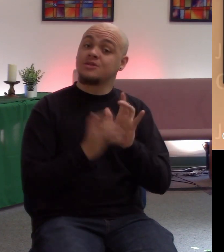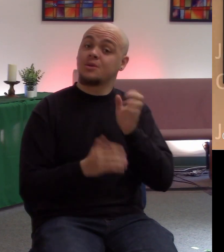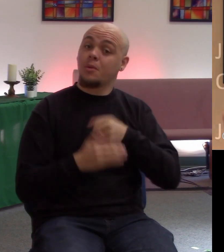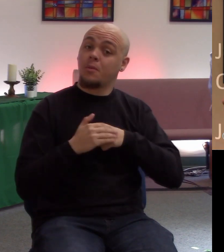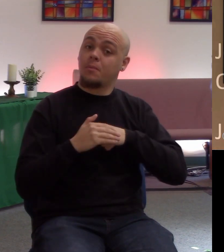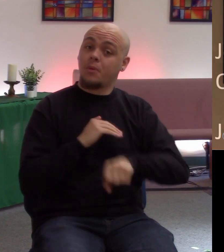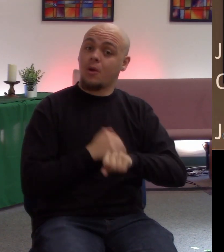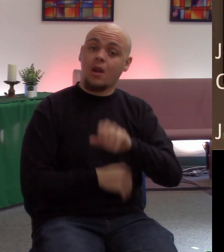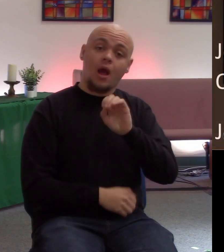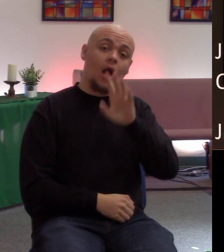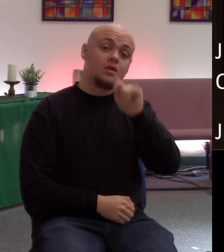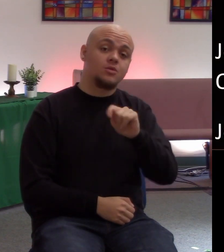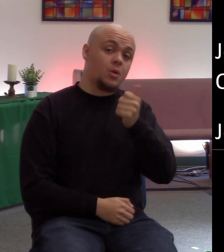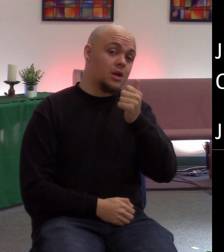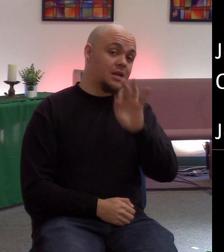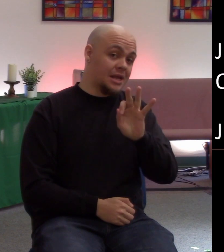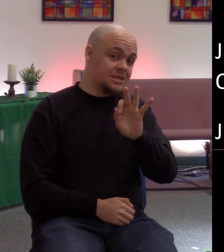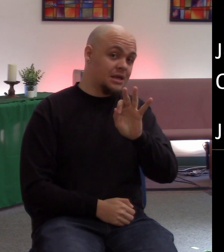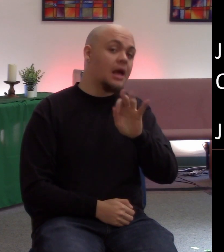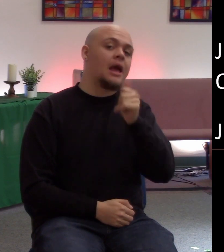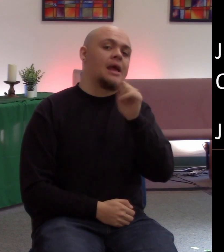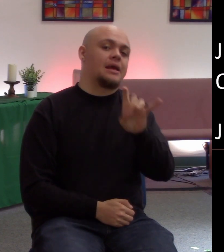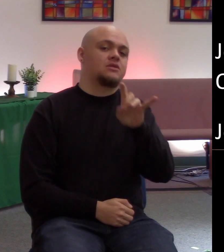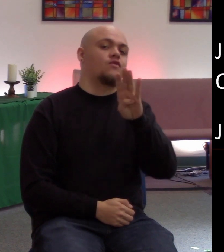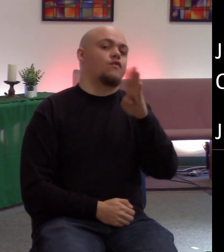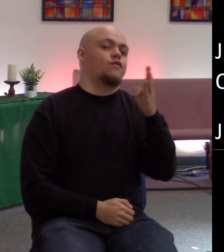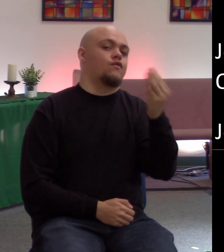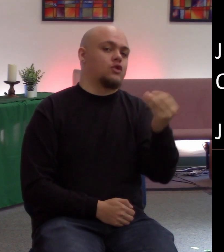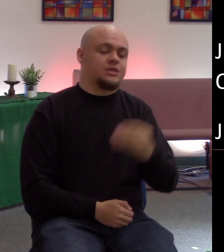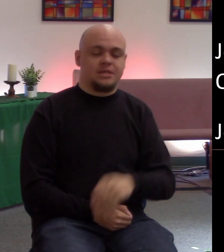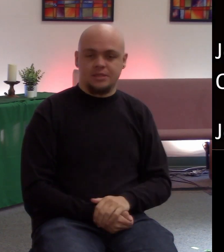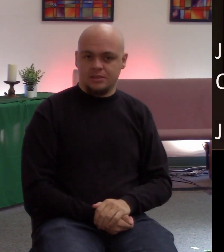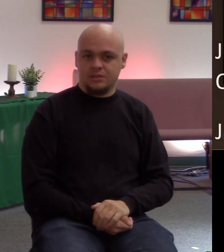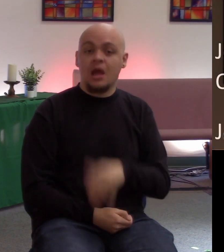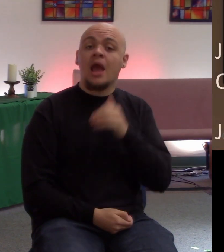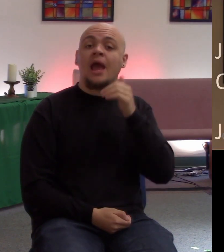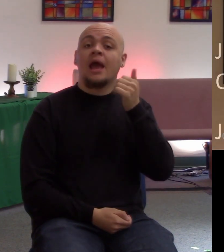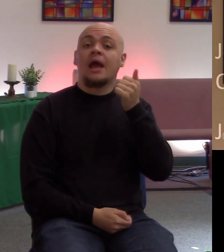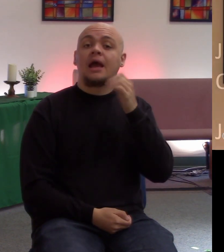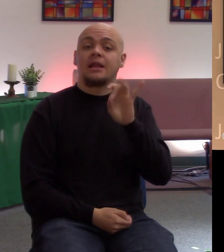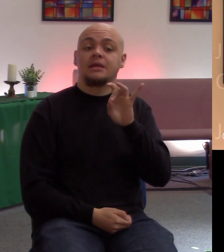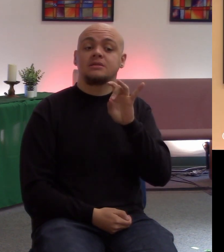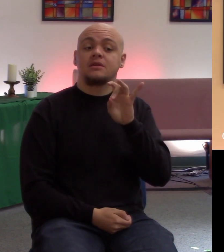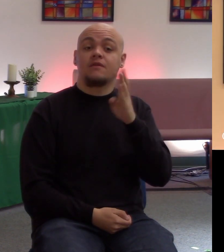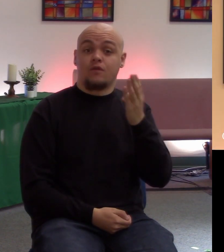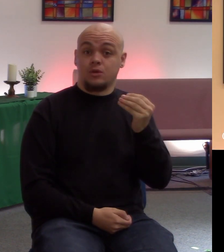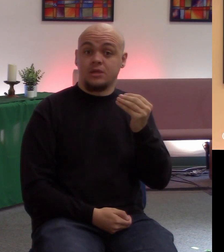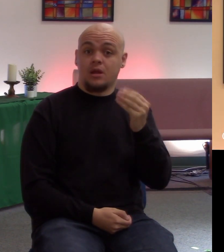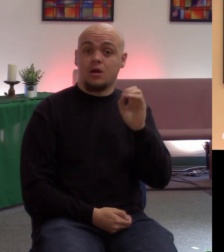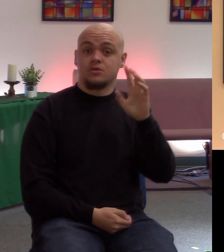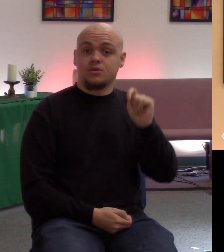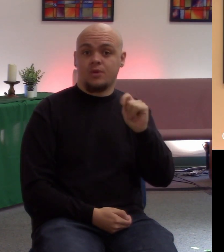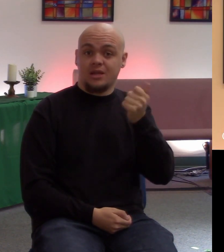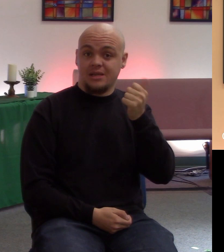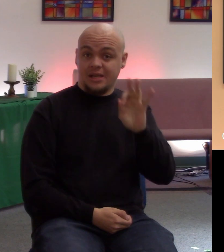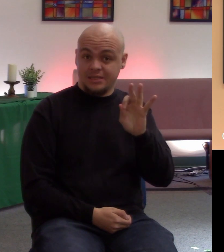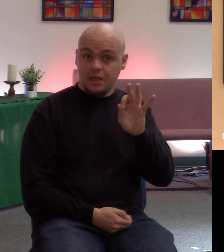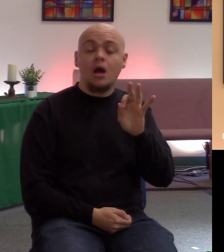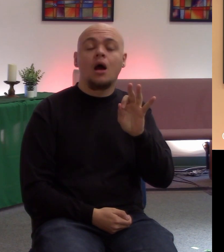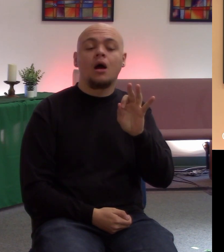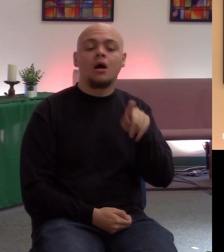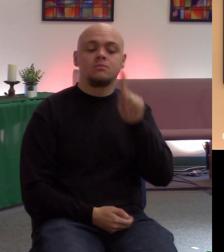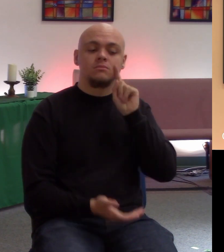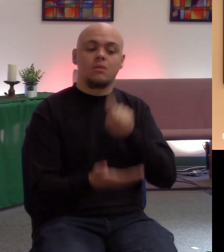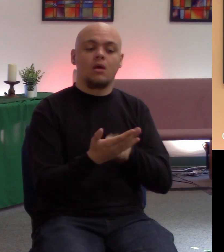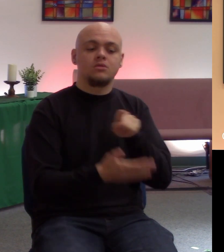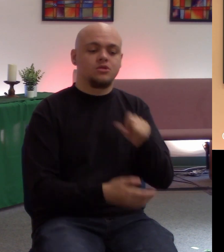and that Jesus would be born on October 19th, 1814. And on October 19th, 1814,